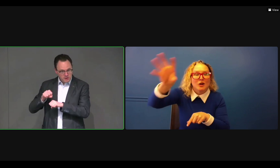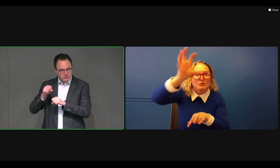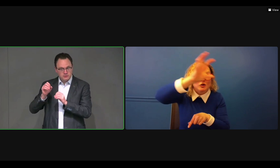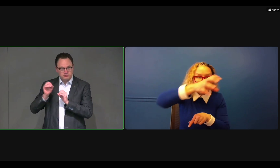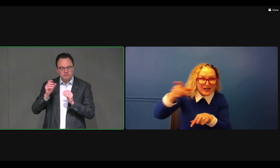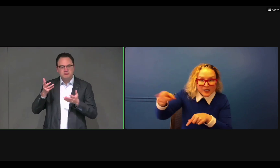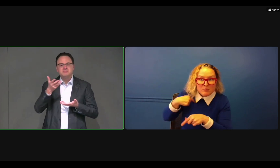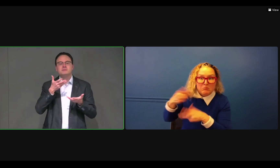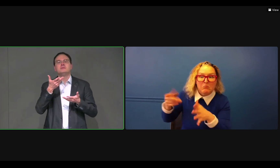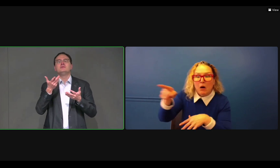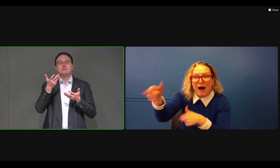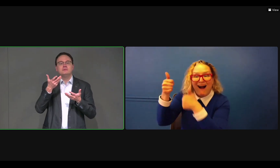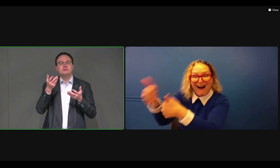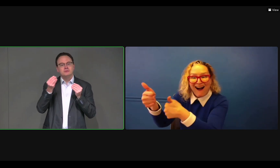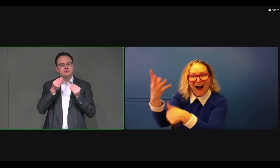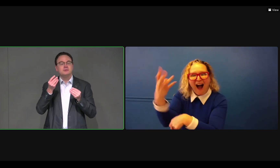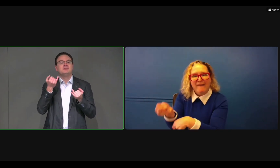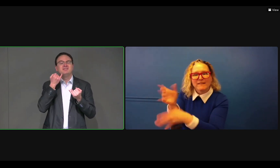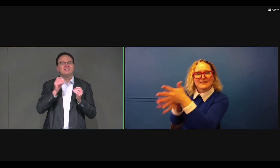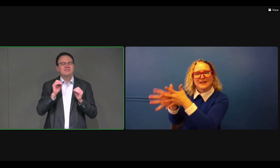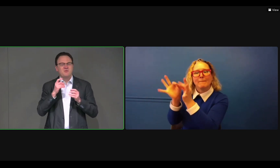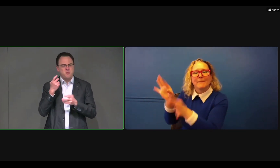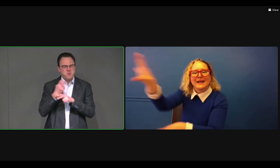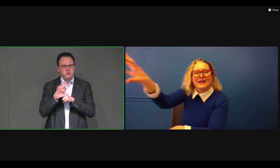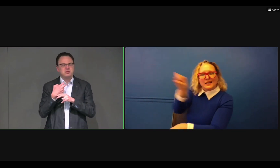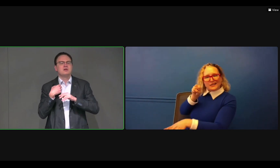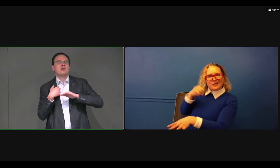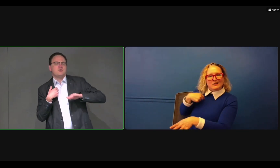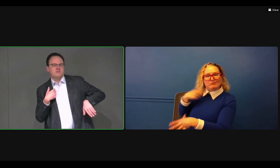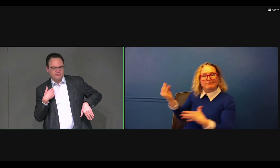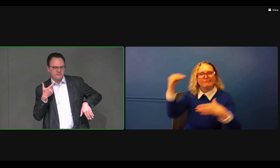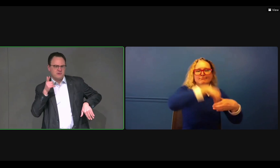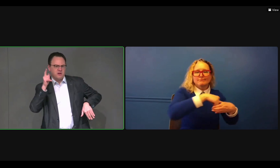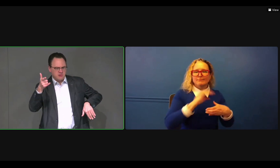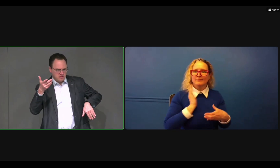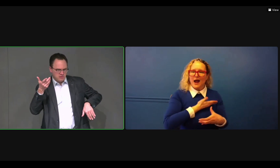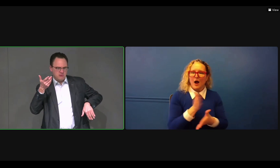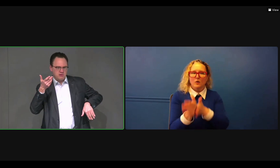by people both within and outside of our country for them to continue to be used.